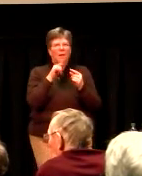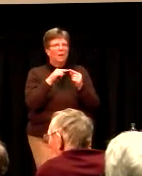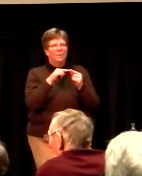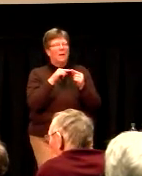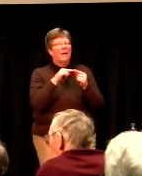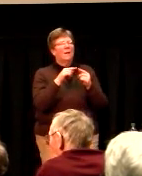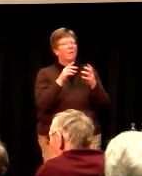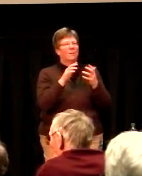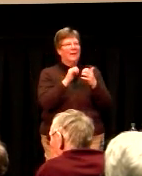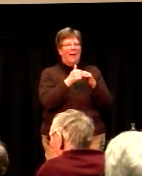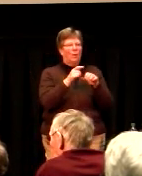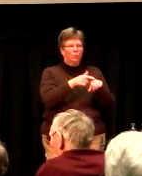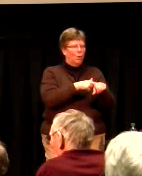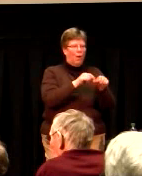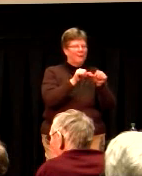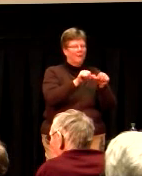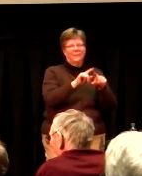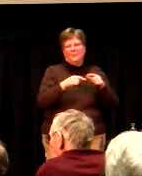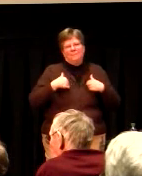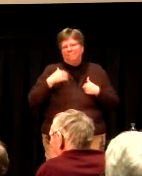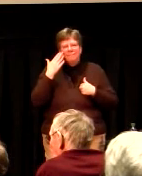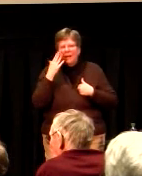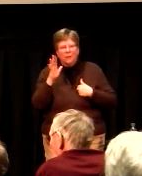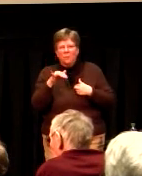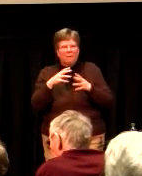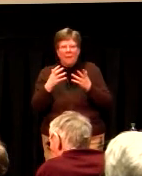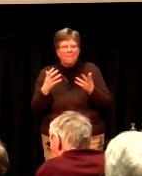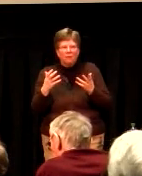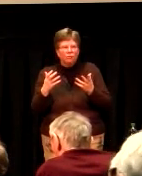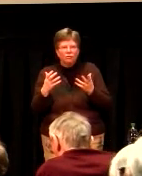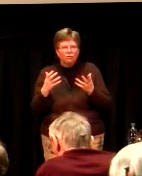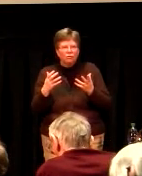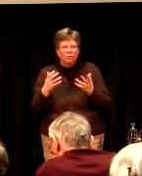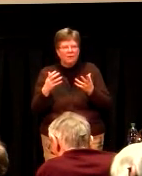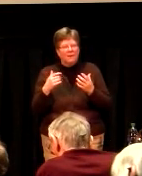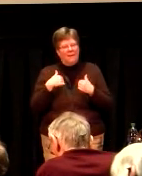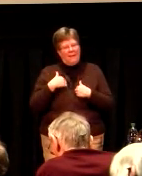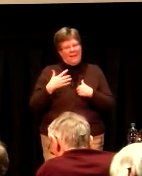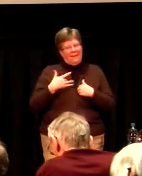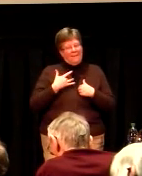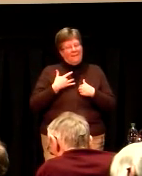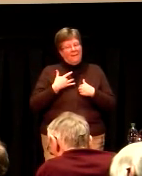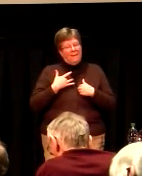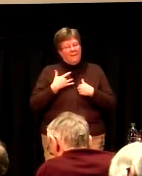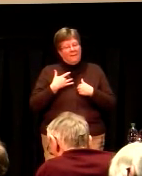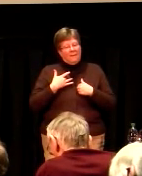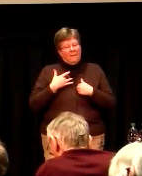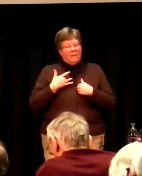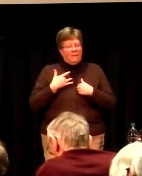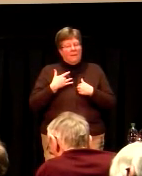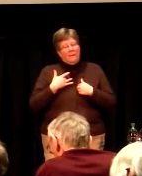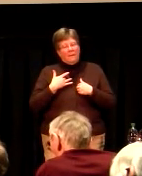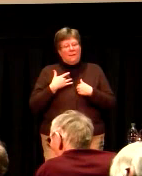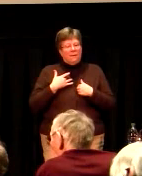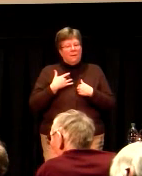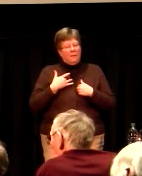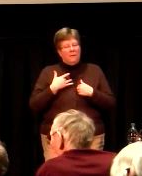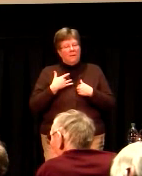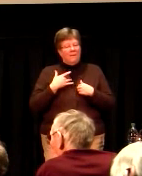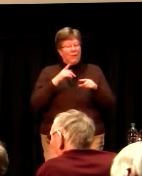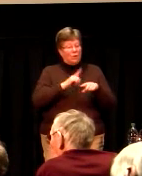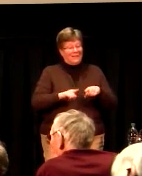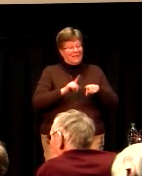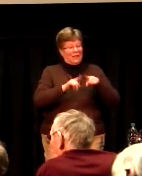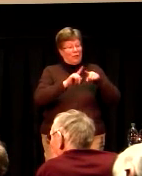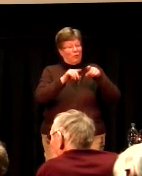responds. But I just don't know that much about it. I feel like as long as there are differences in the air masses,